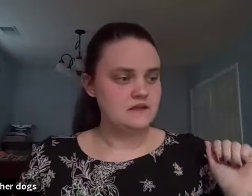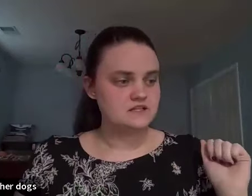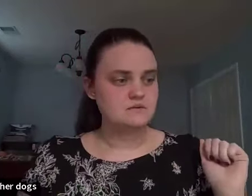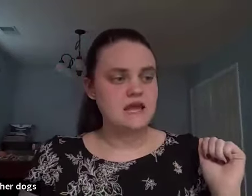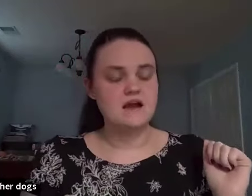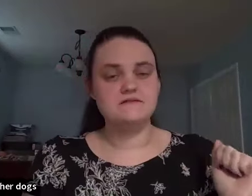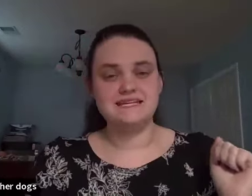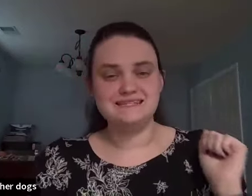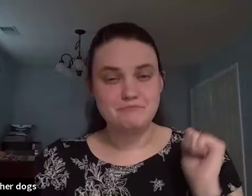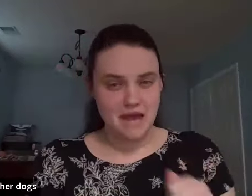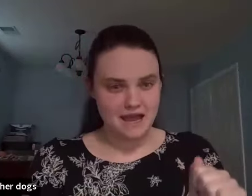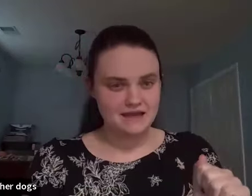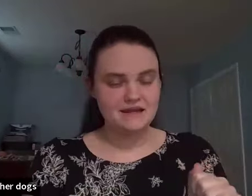The next one we have is mad.